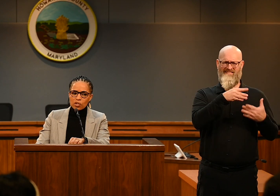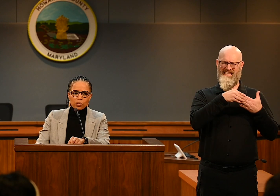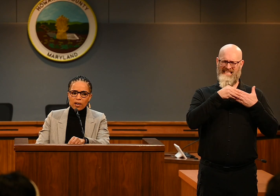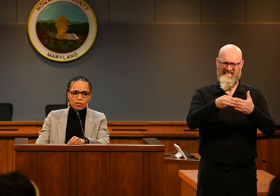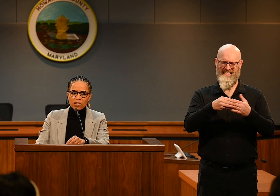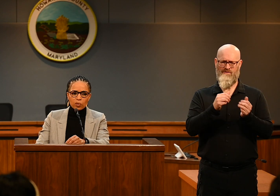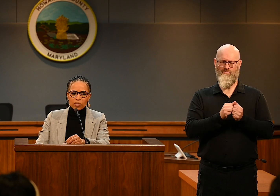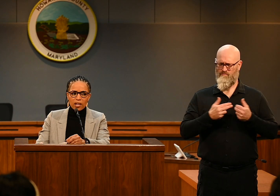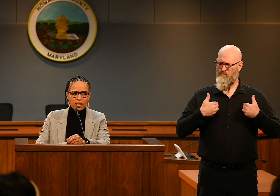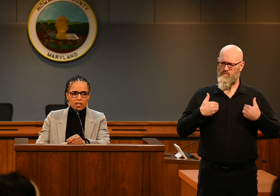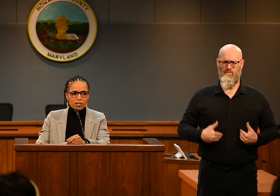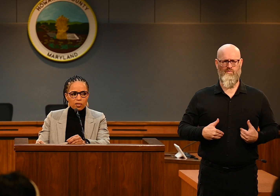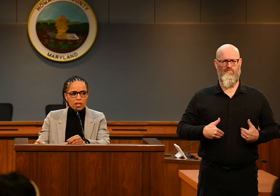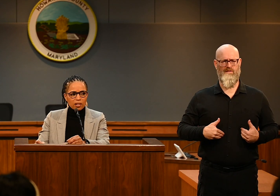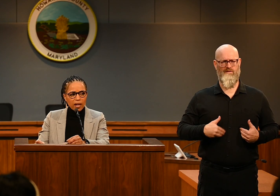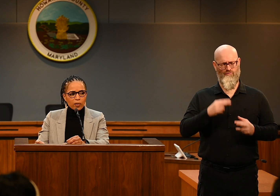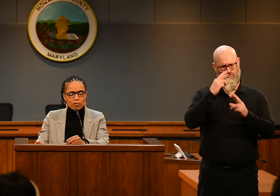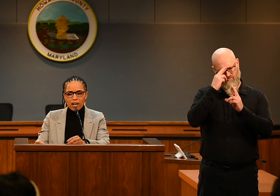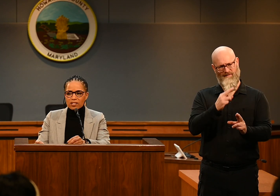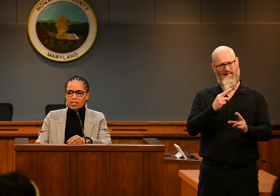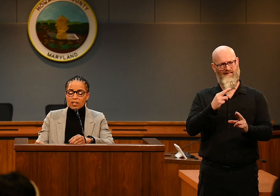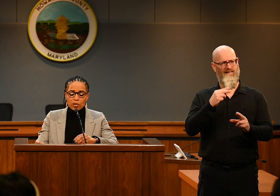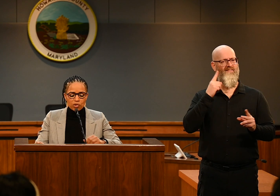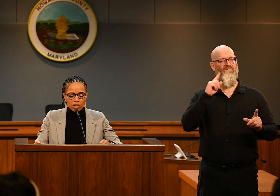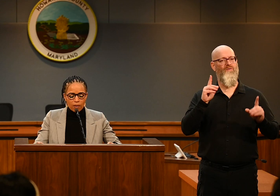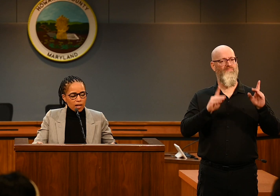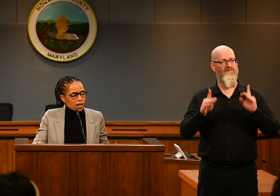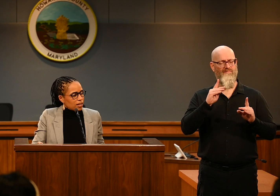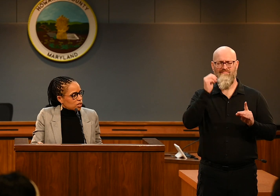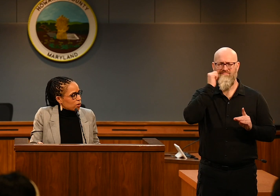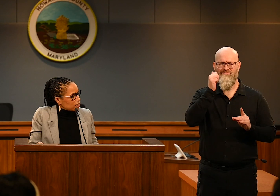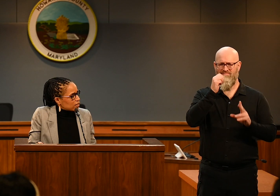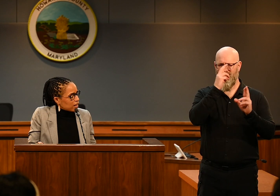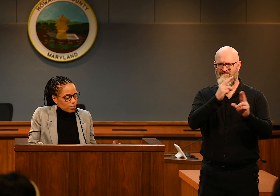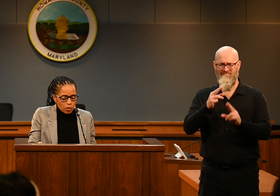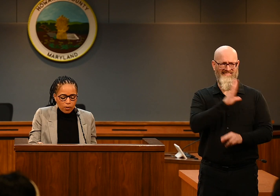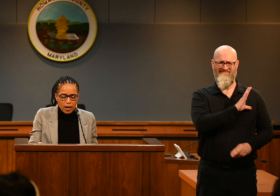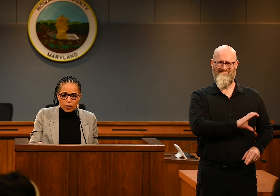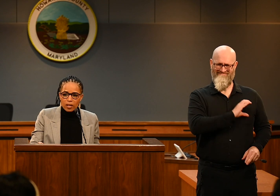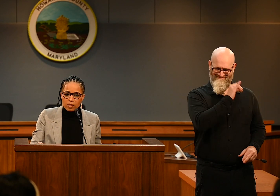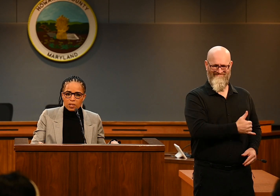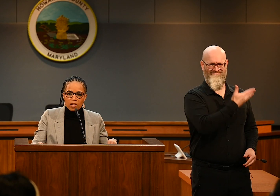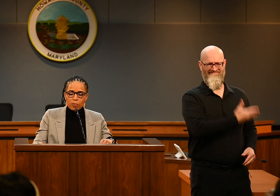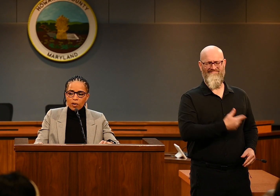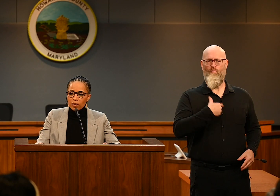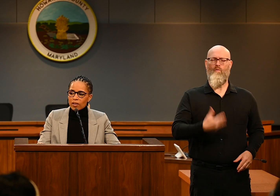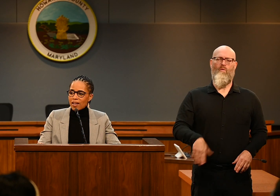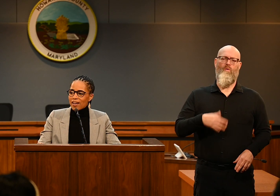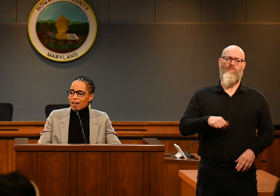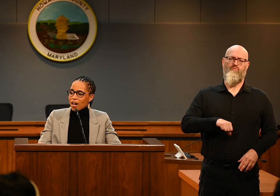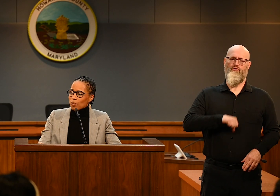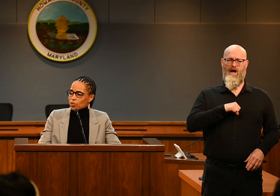humanity shows every single day. It is the thing that characterizes his leadership, and just wanted to say I'm so proud to be his